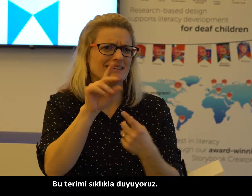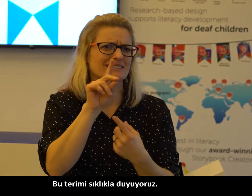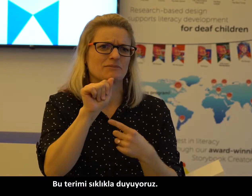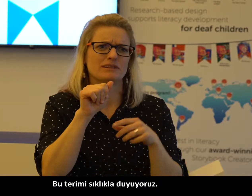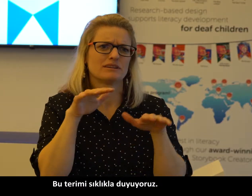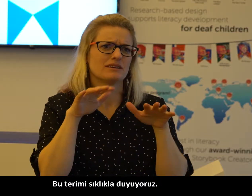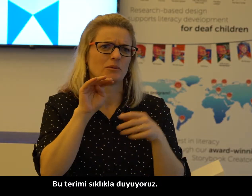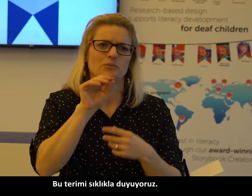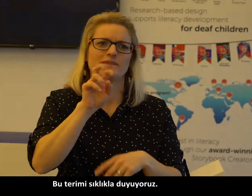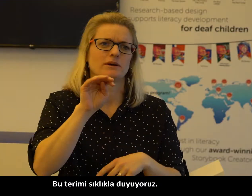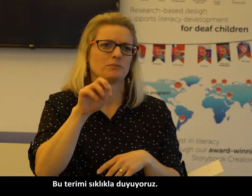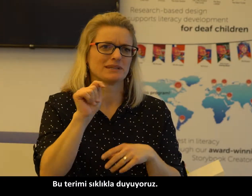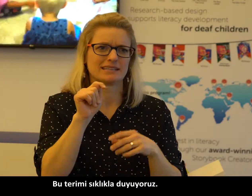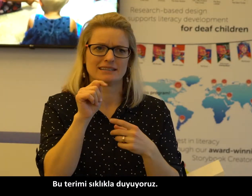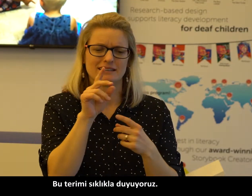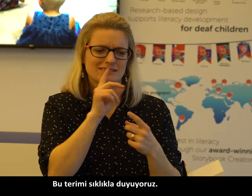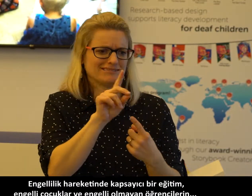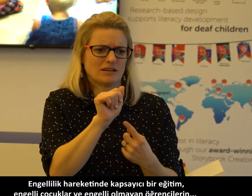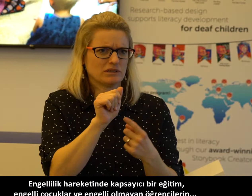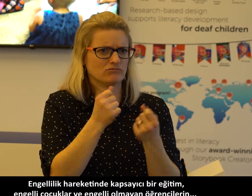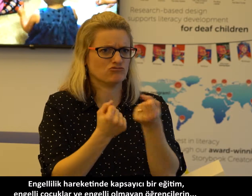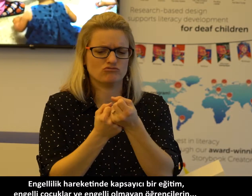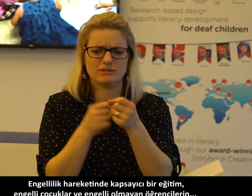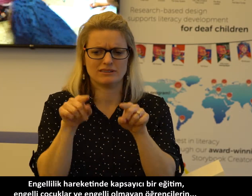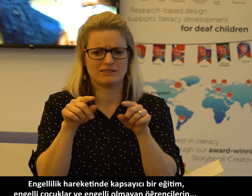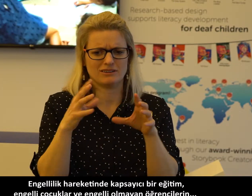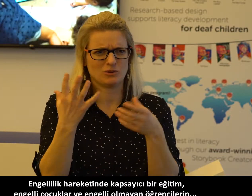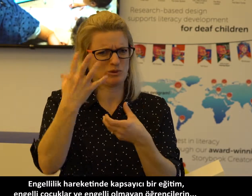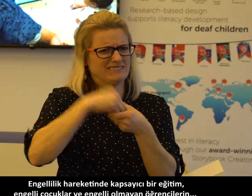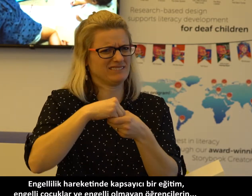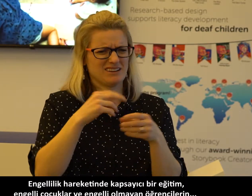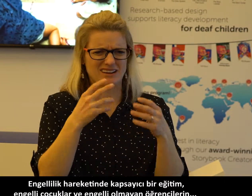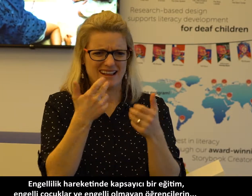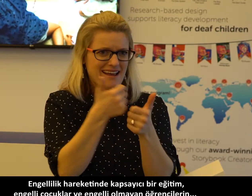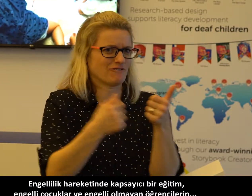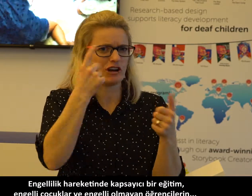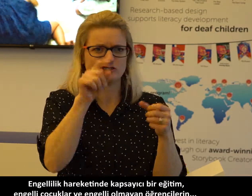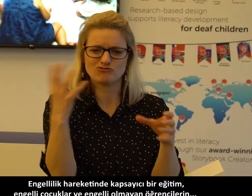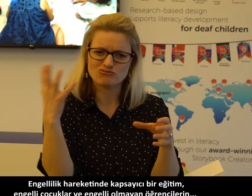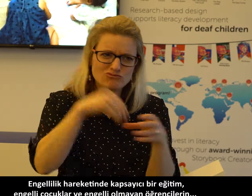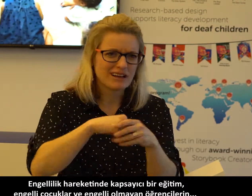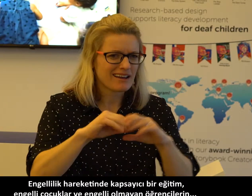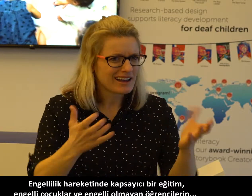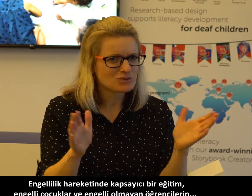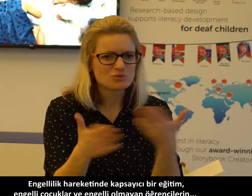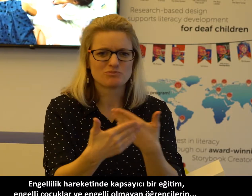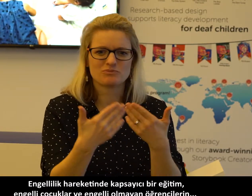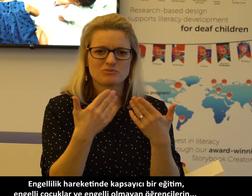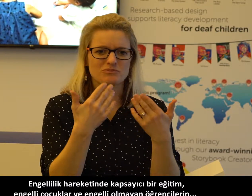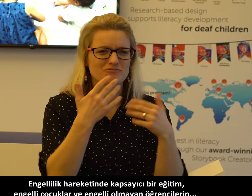We often hear that term within the disability movement to have inclusive education, meaning that all of the students should